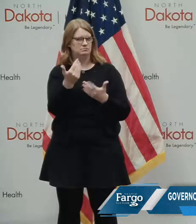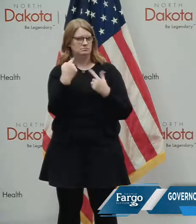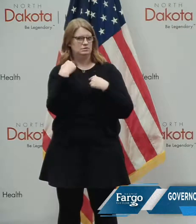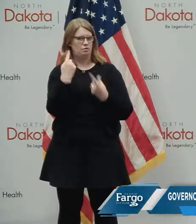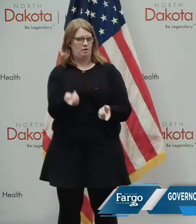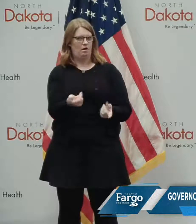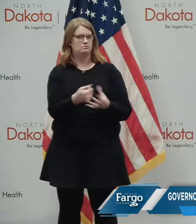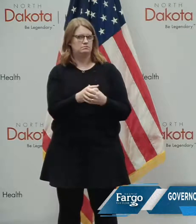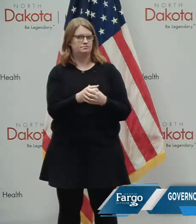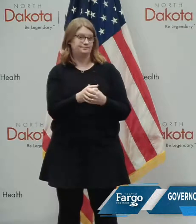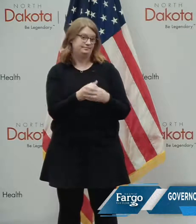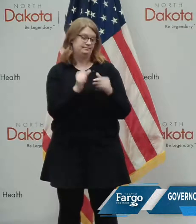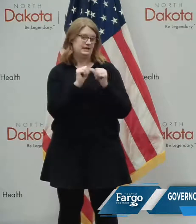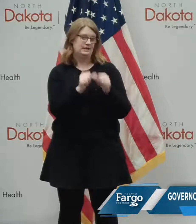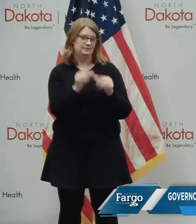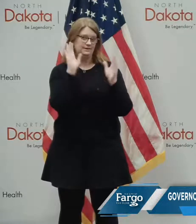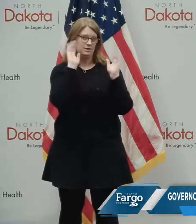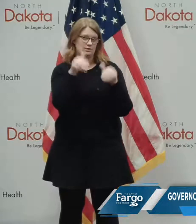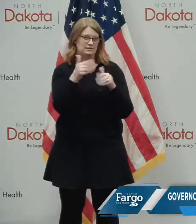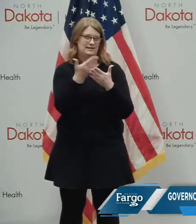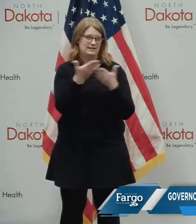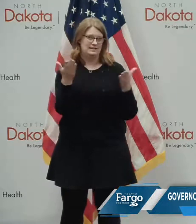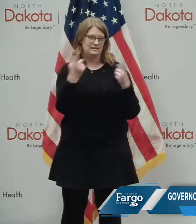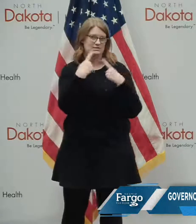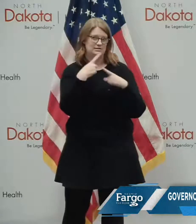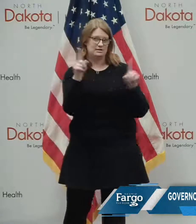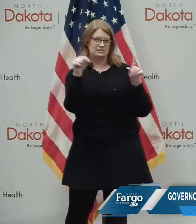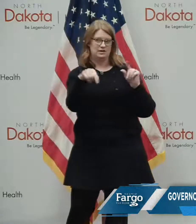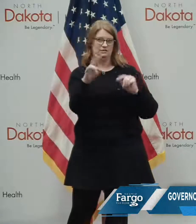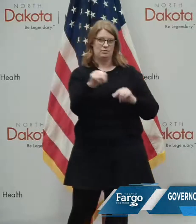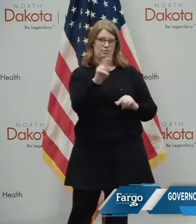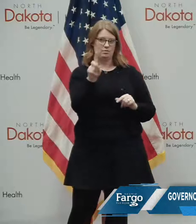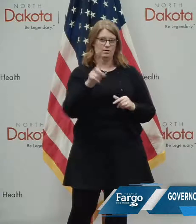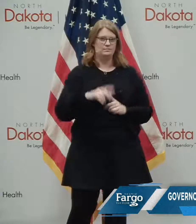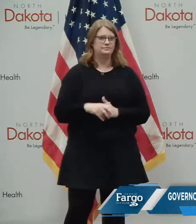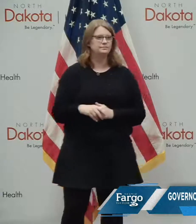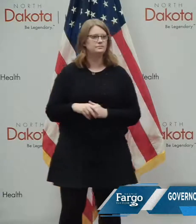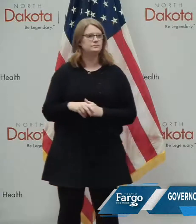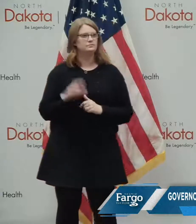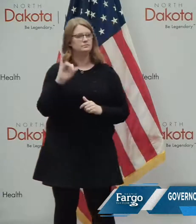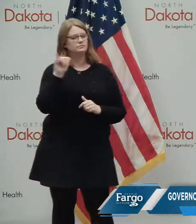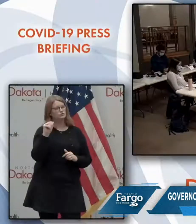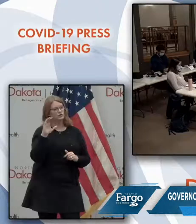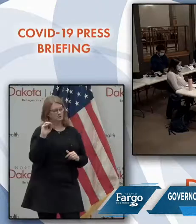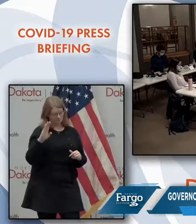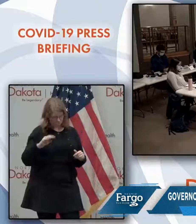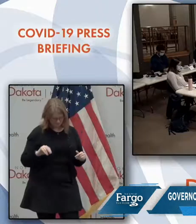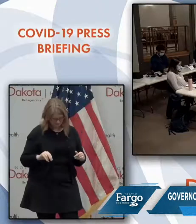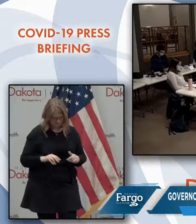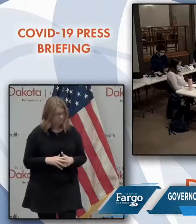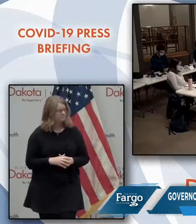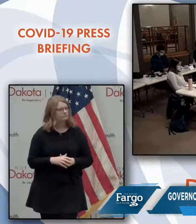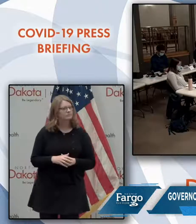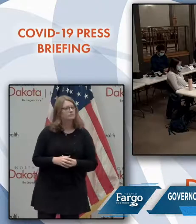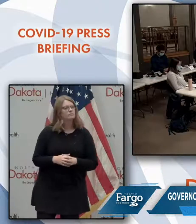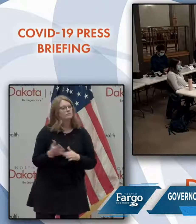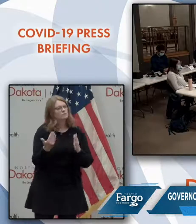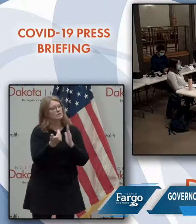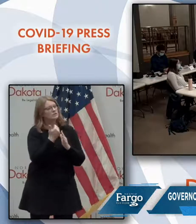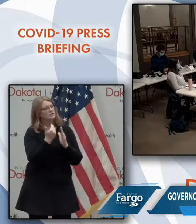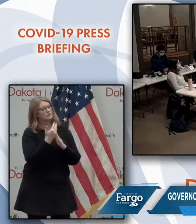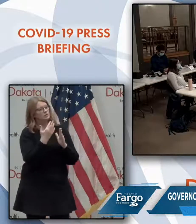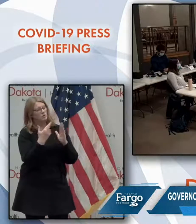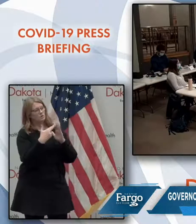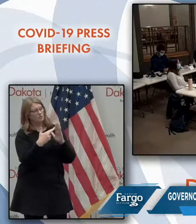we're going to continue to stay focusing on things that work for North Dakotans. Jacob? Governor, with these new guidelines, you say it'll create